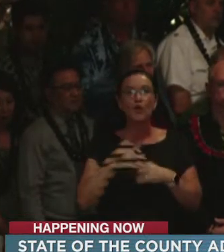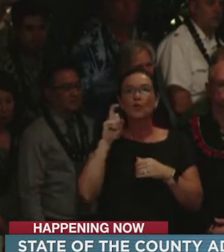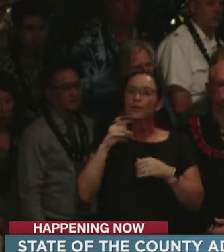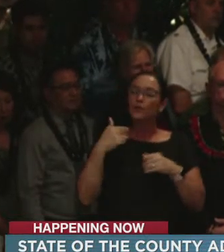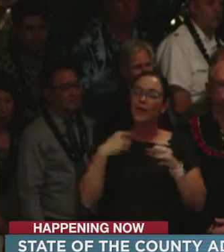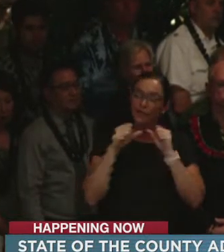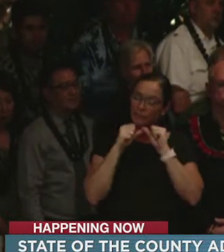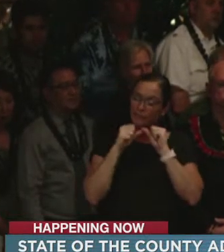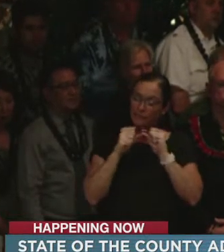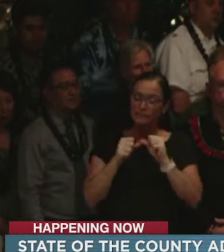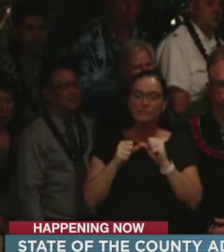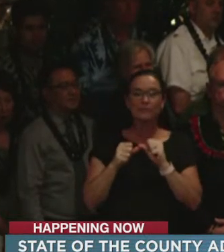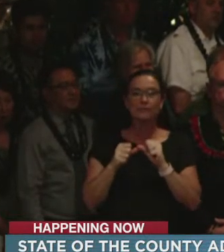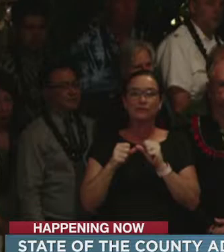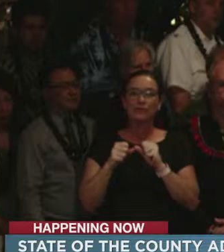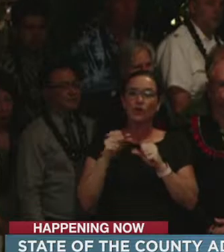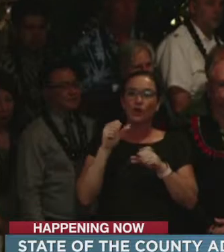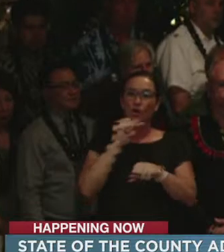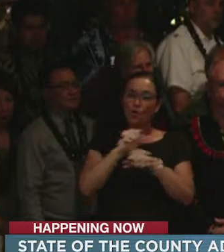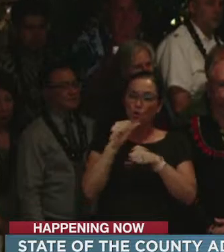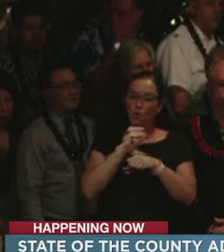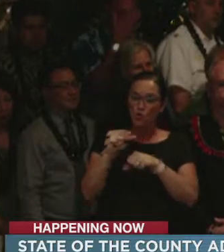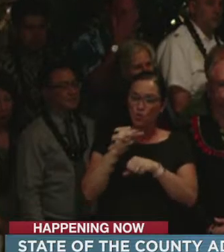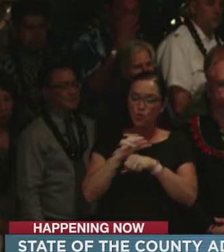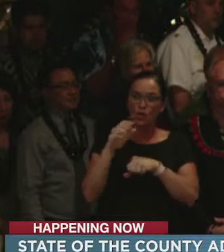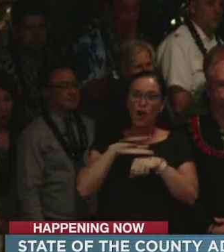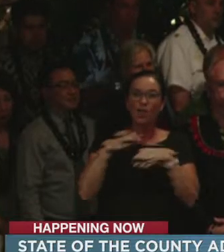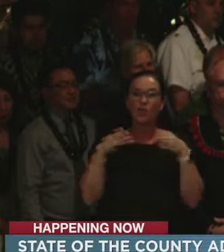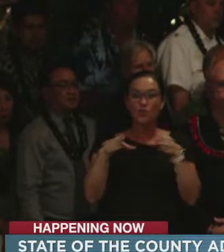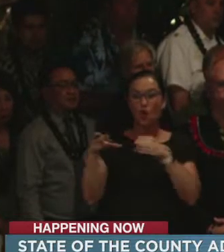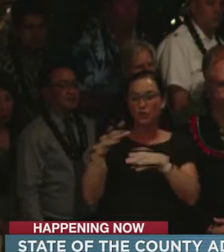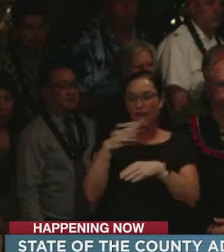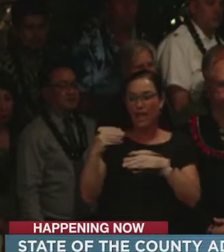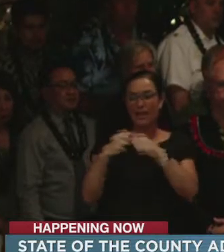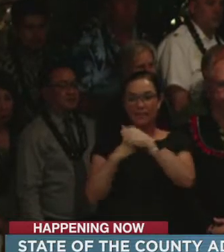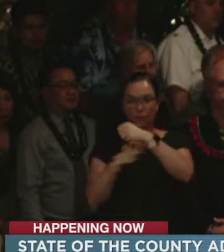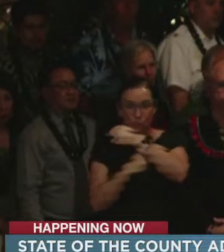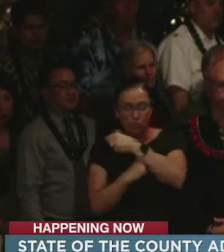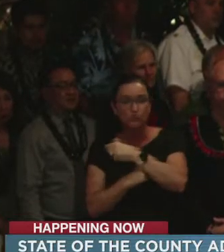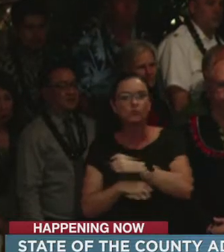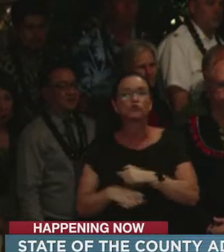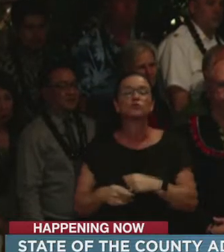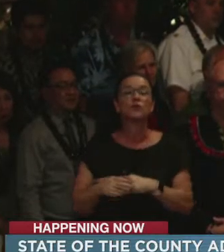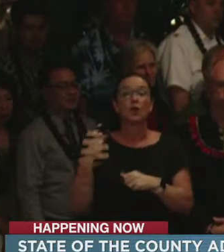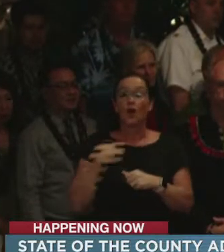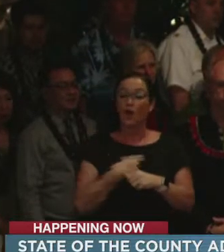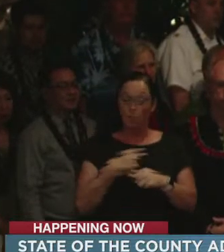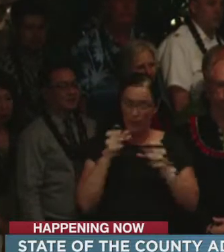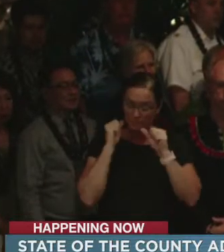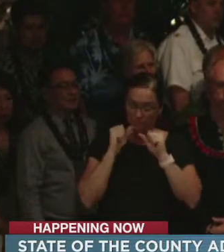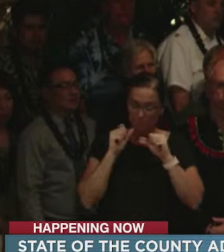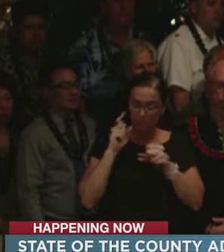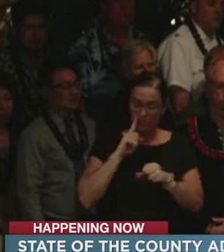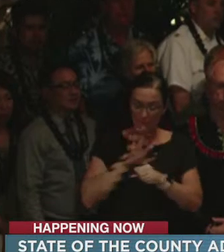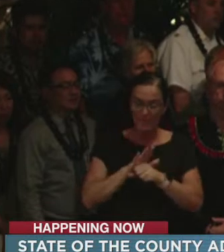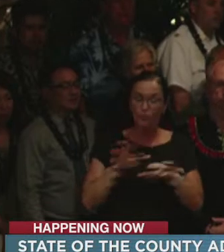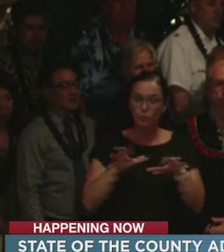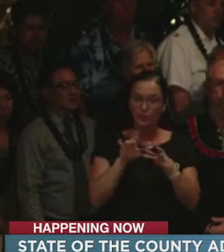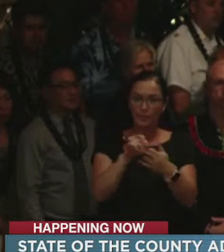requires a consistent roadwork and infrastructure maintenance, which our administration continues to commit to. Over the coming year, we